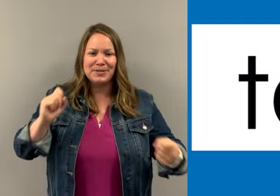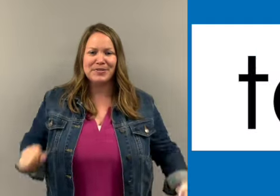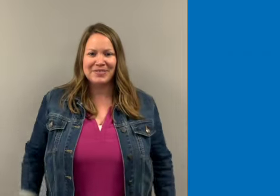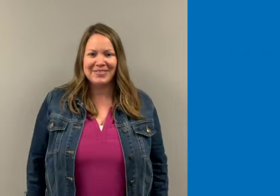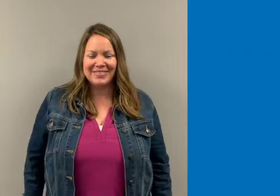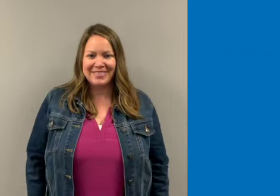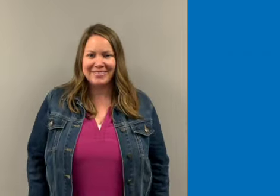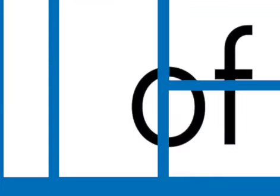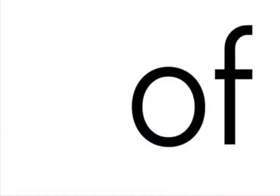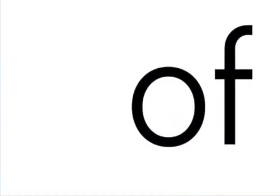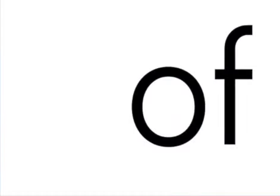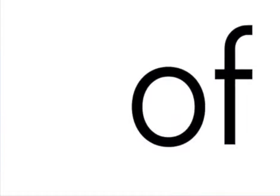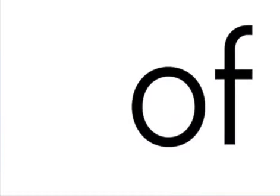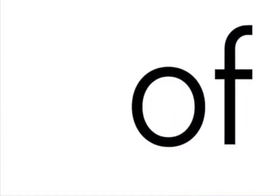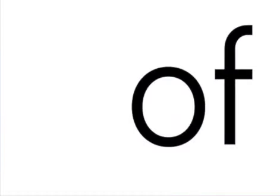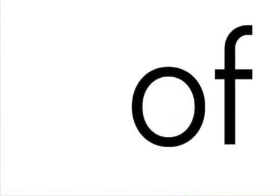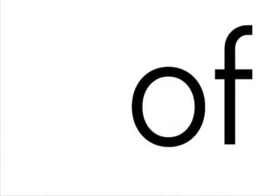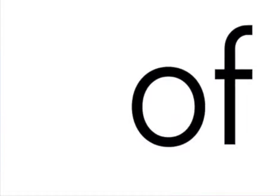two.